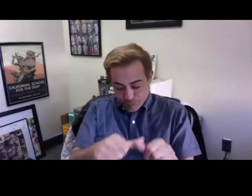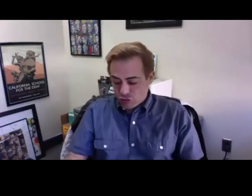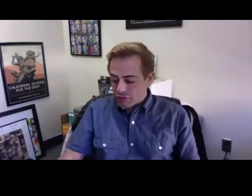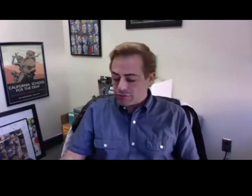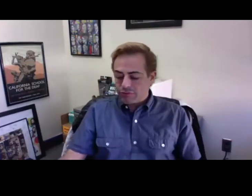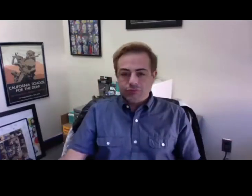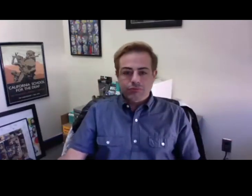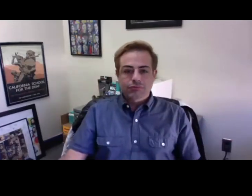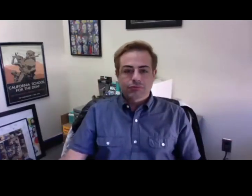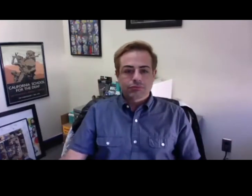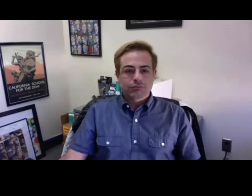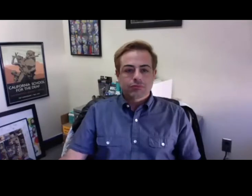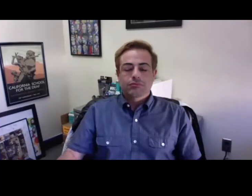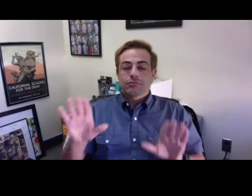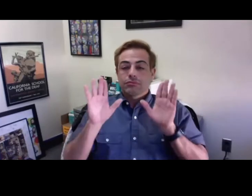languages separate.